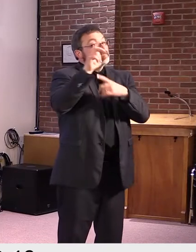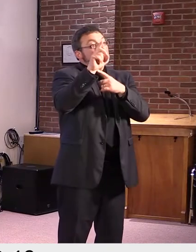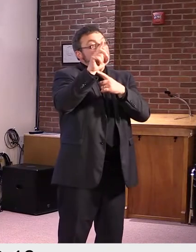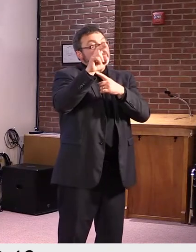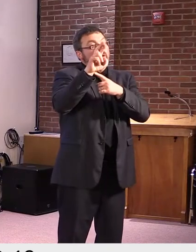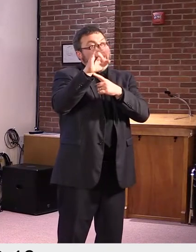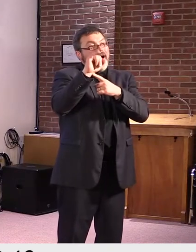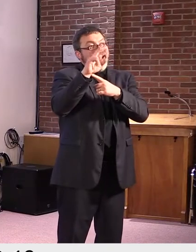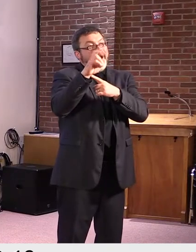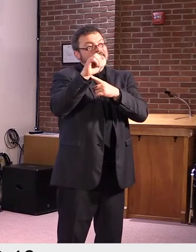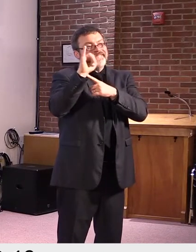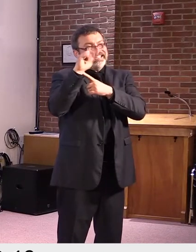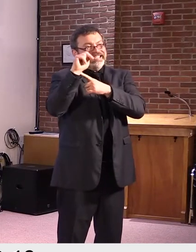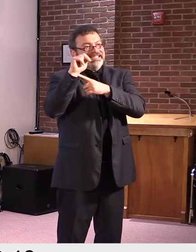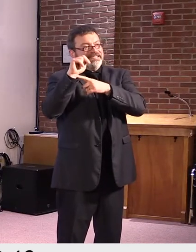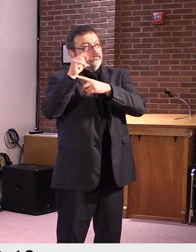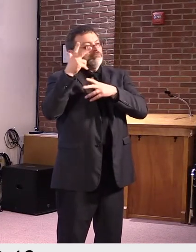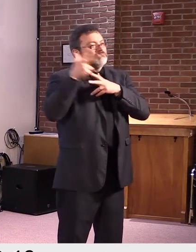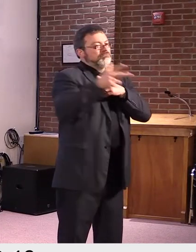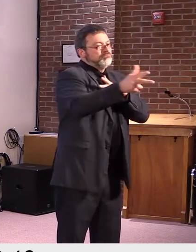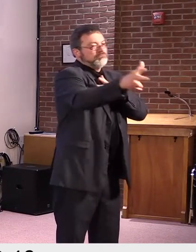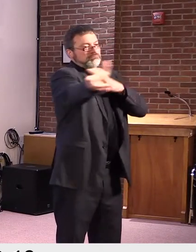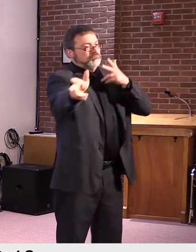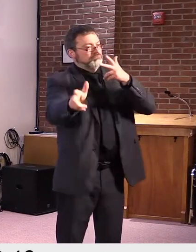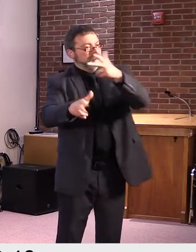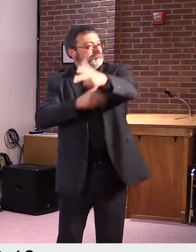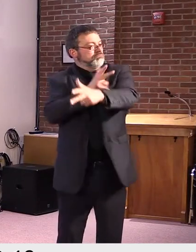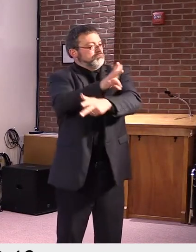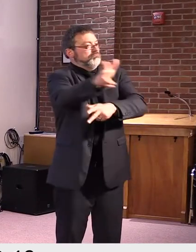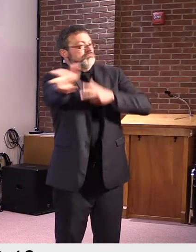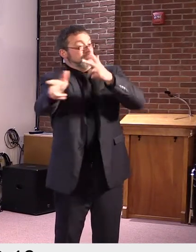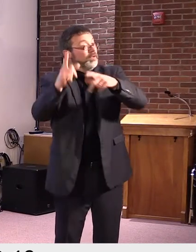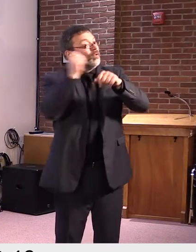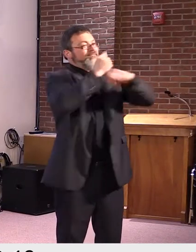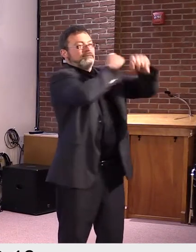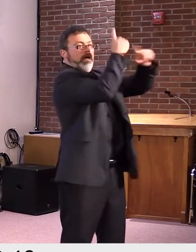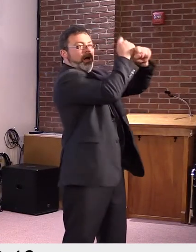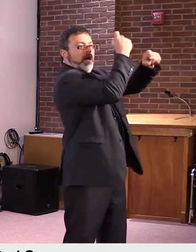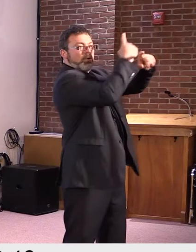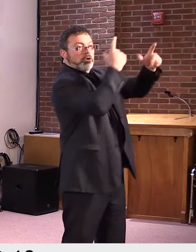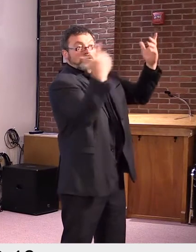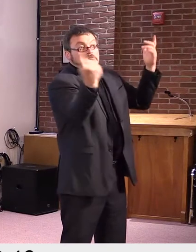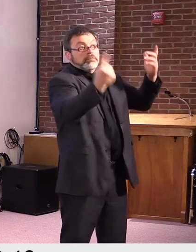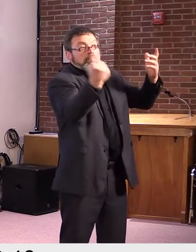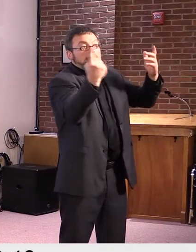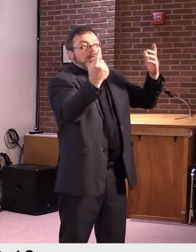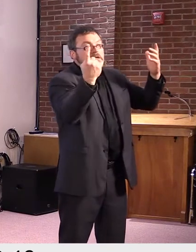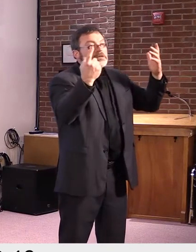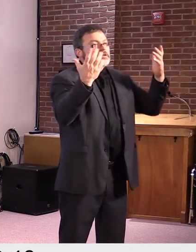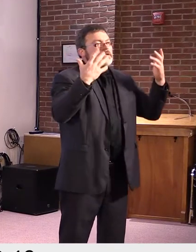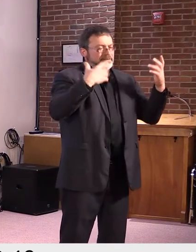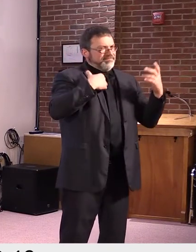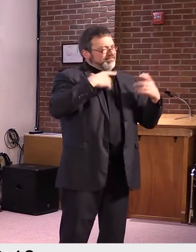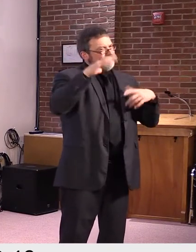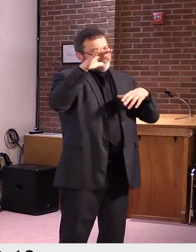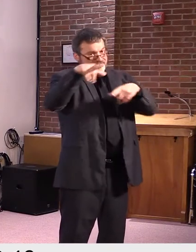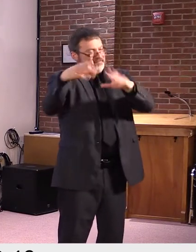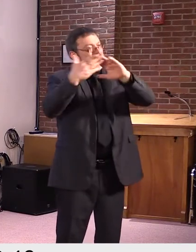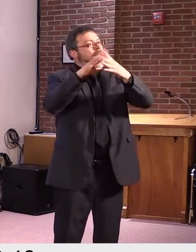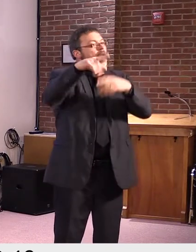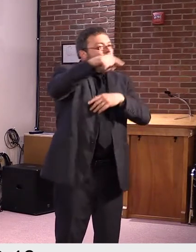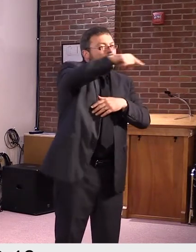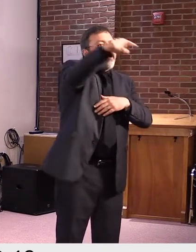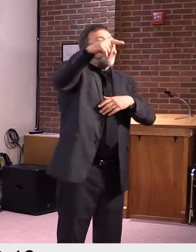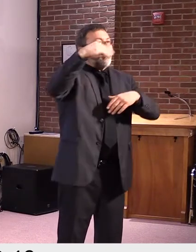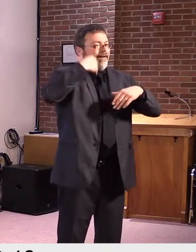open areas that allow for proper distancing or relocated displays so that more citizens can see fireworks from